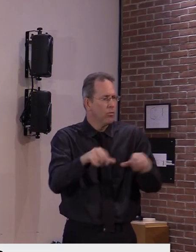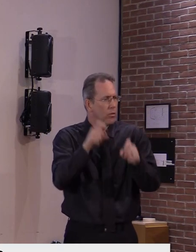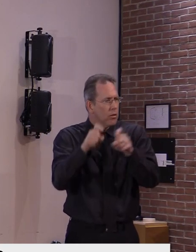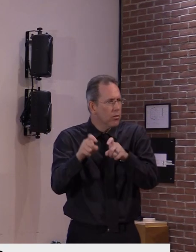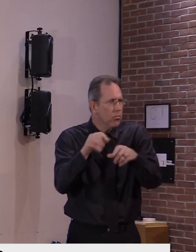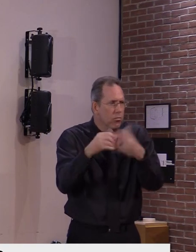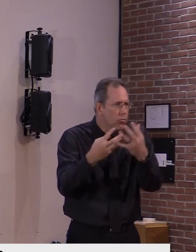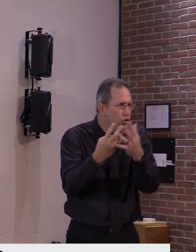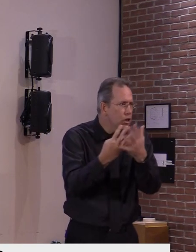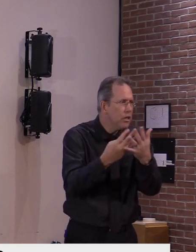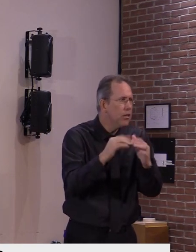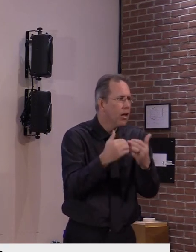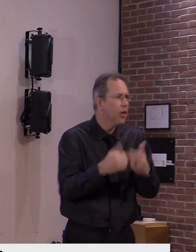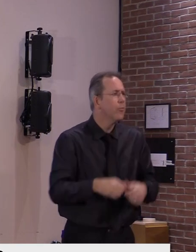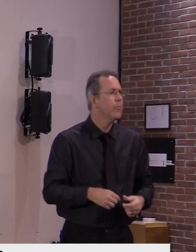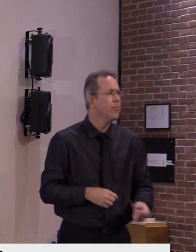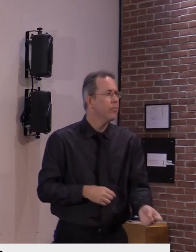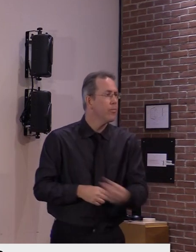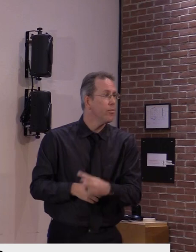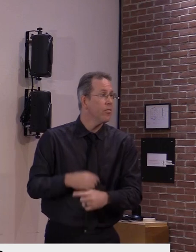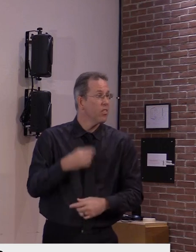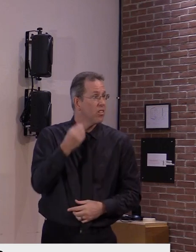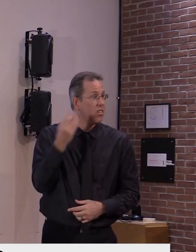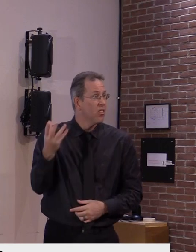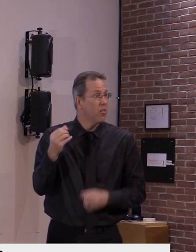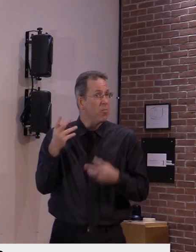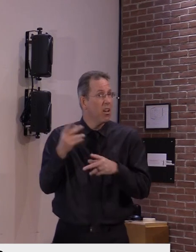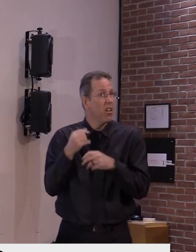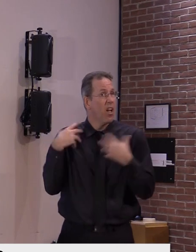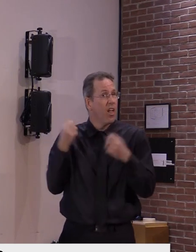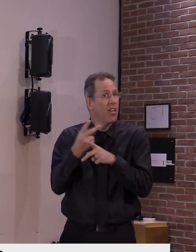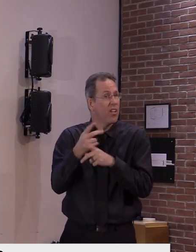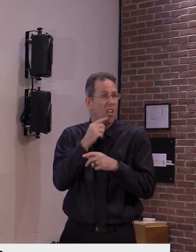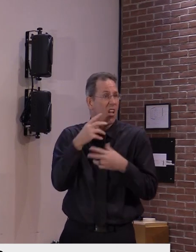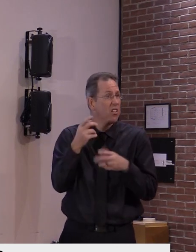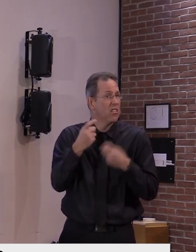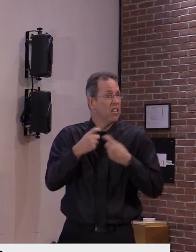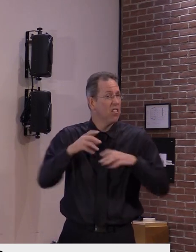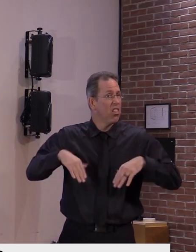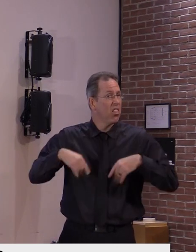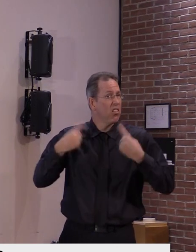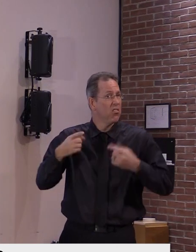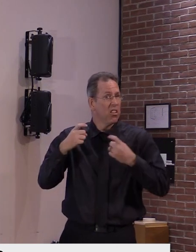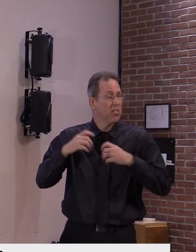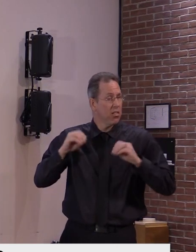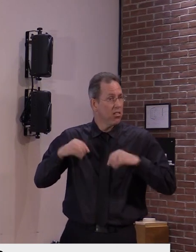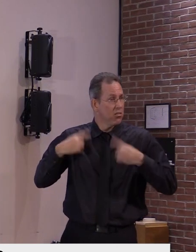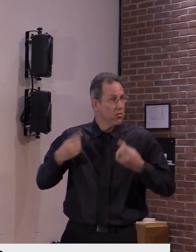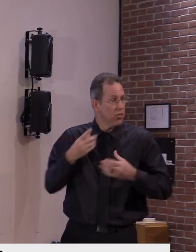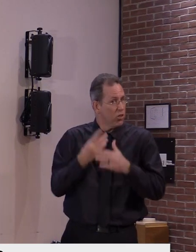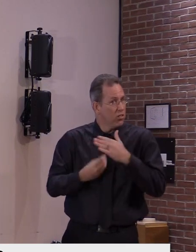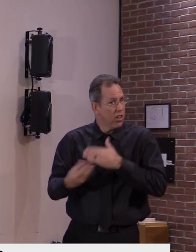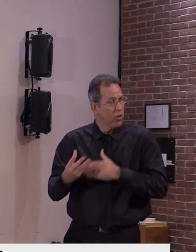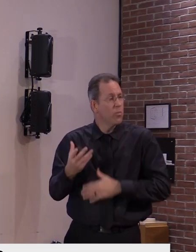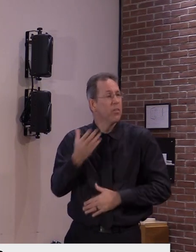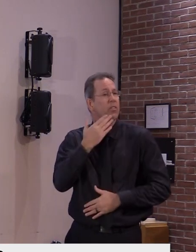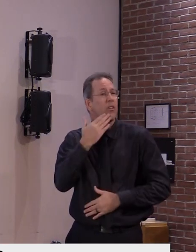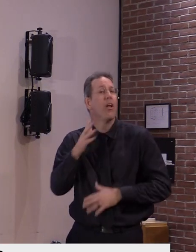Okay. Thank you. And that's all for today. Happy Thanksgiving to everyone. Thank you,